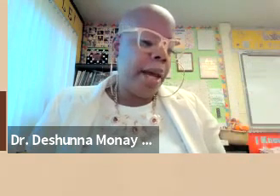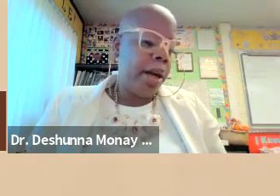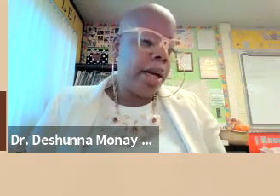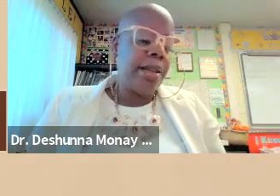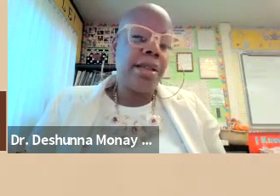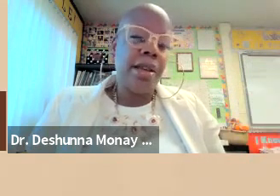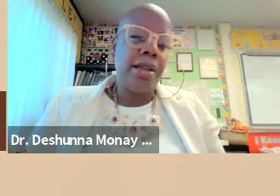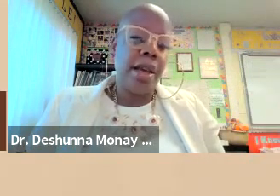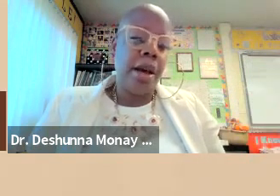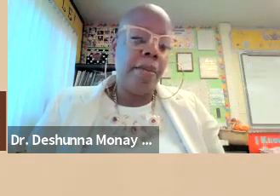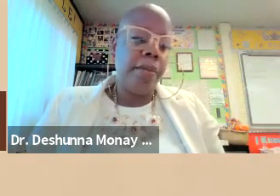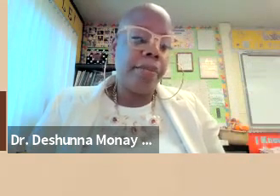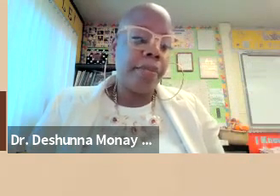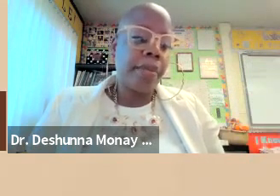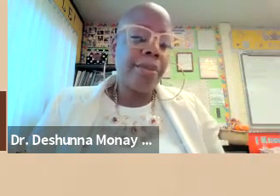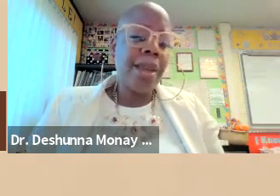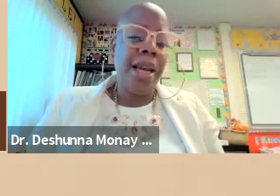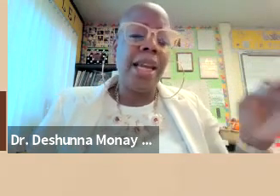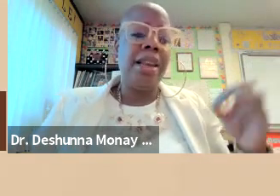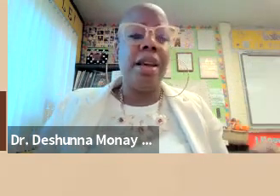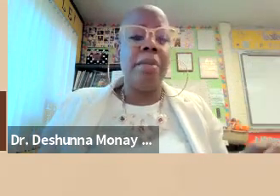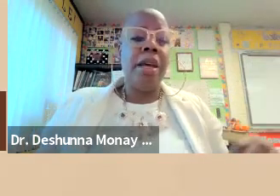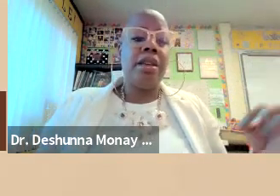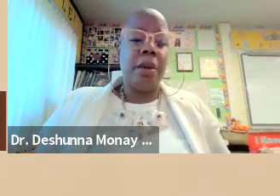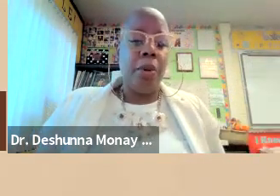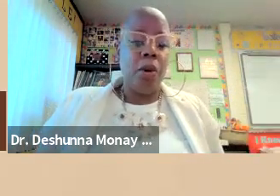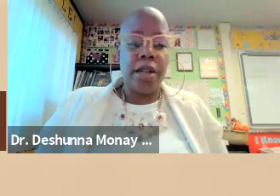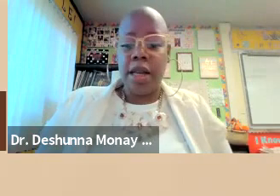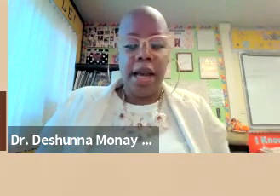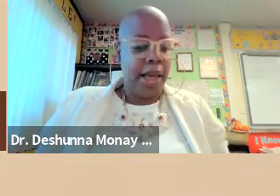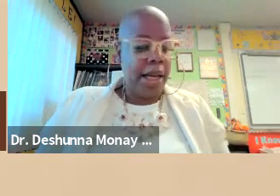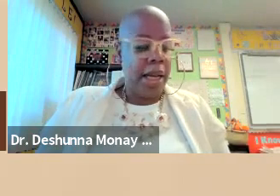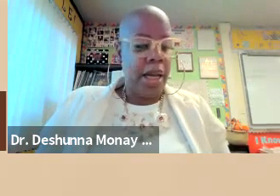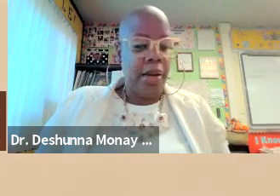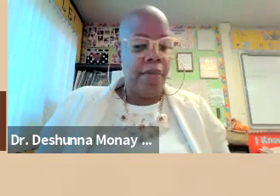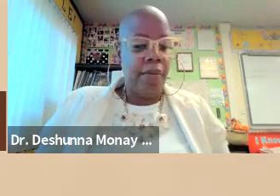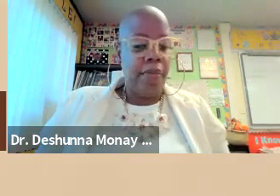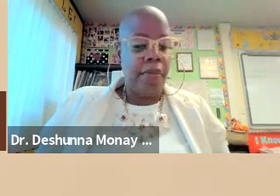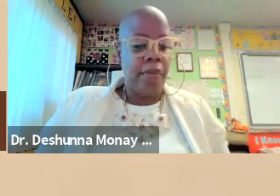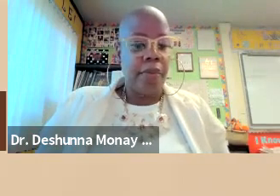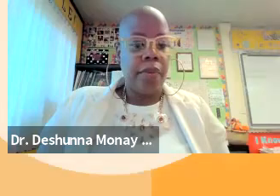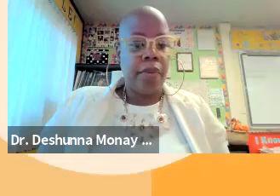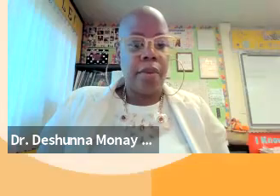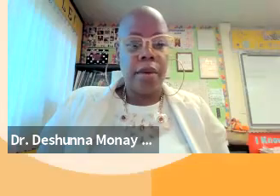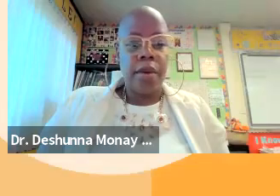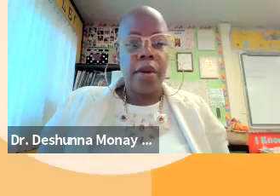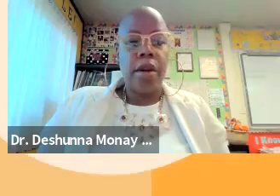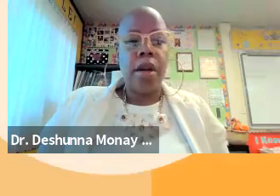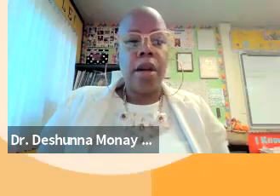can better assist them and getting them the supports that they need.